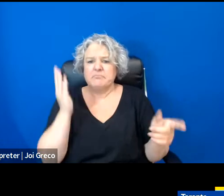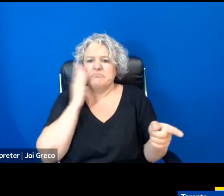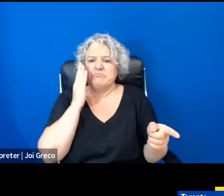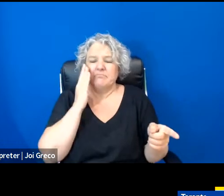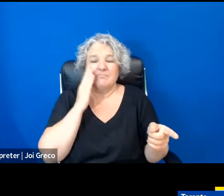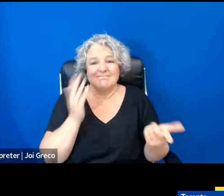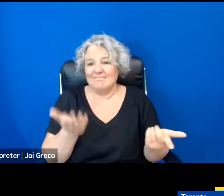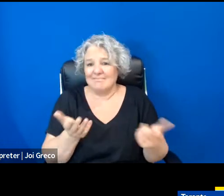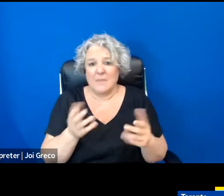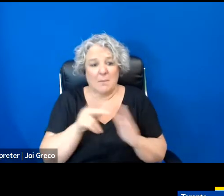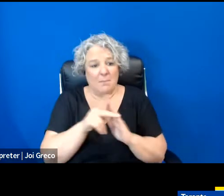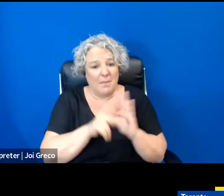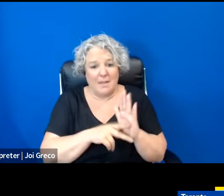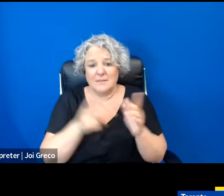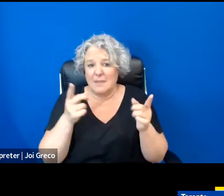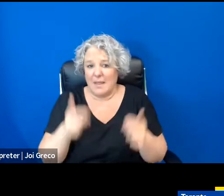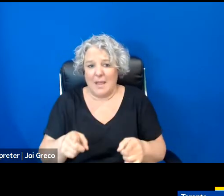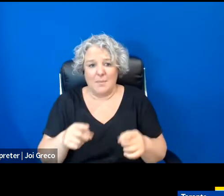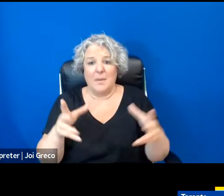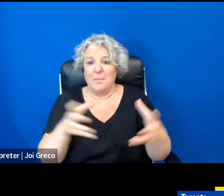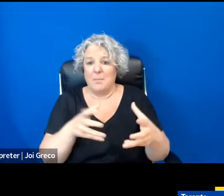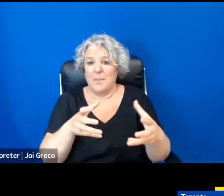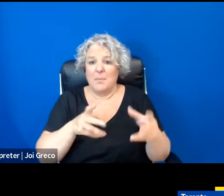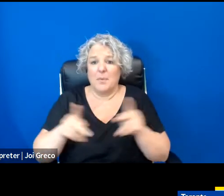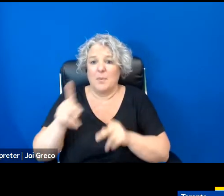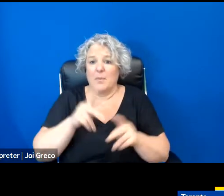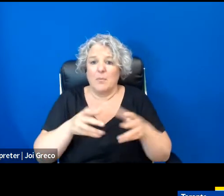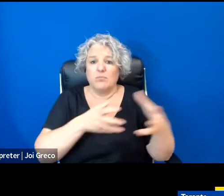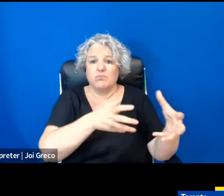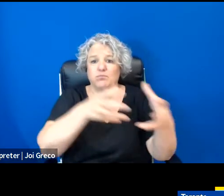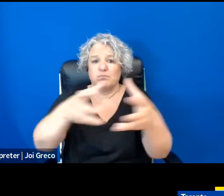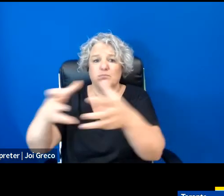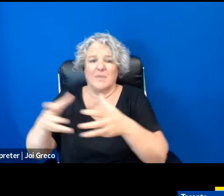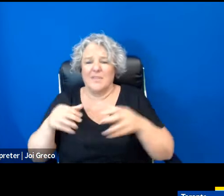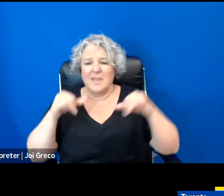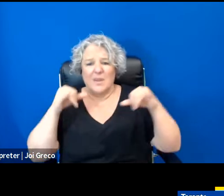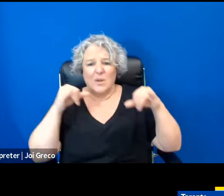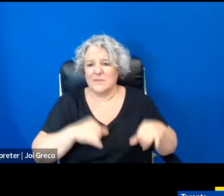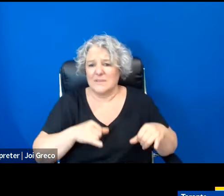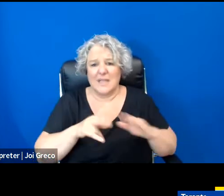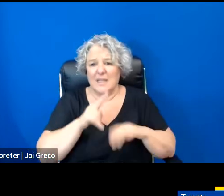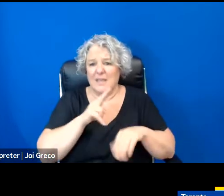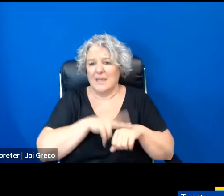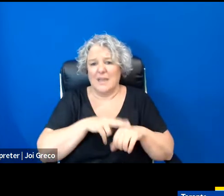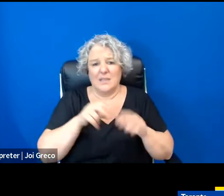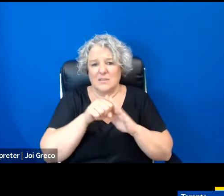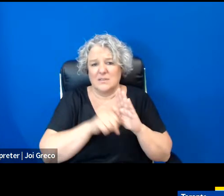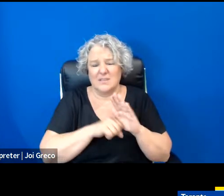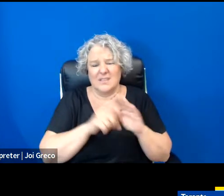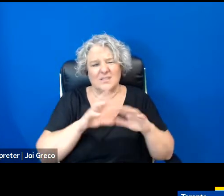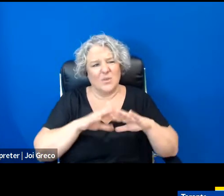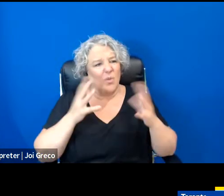Policy happens and populations move across. They don't stay in nation states. So the whole